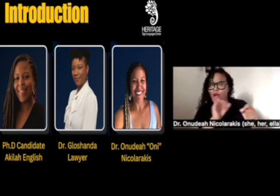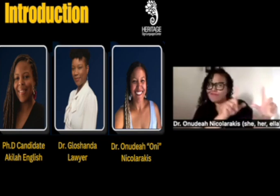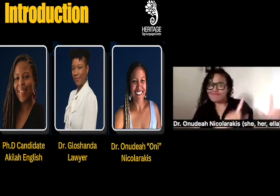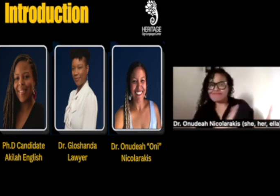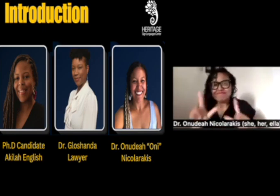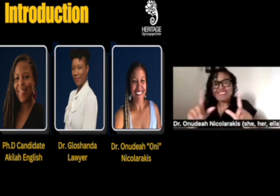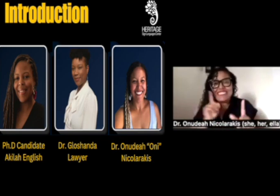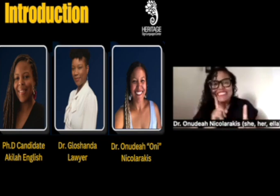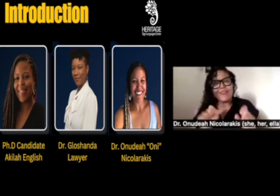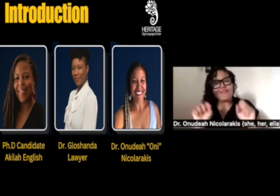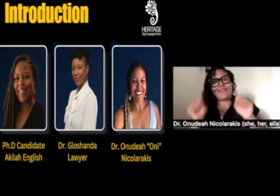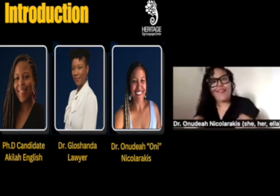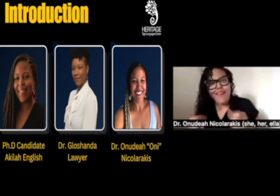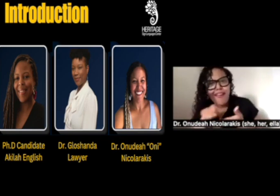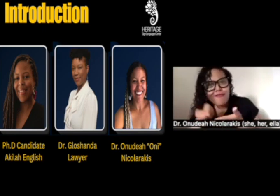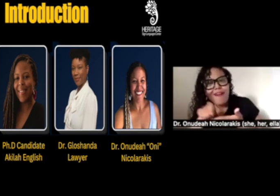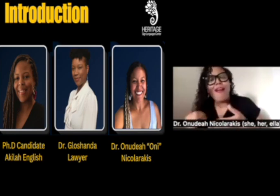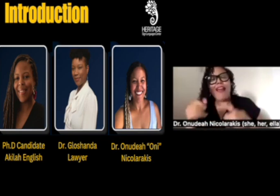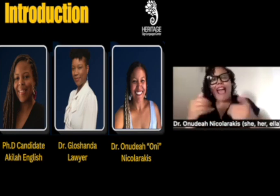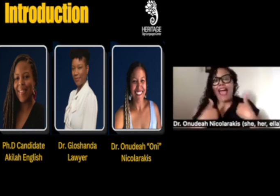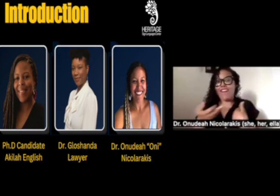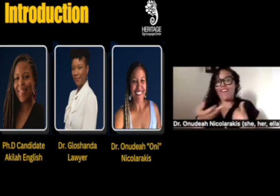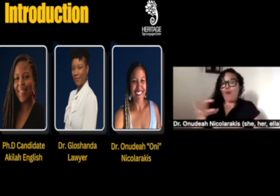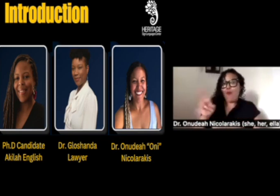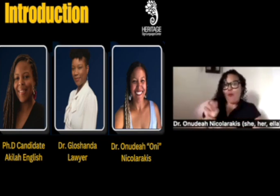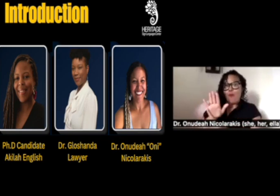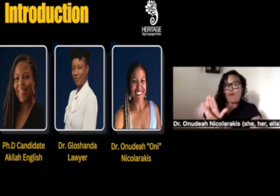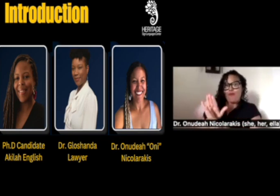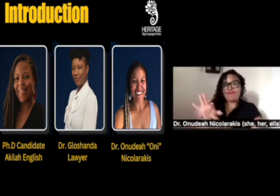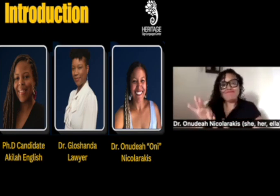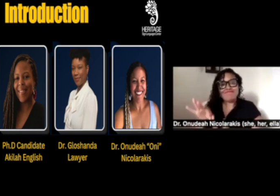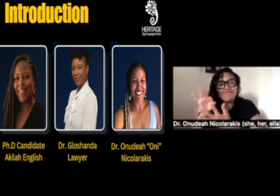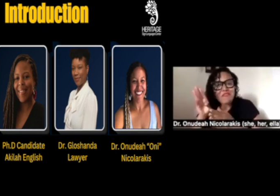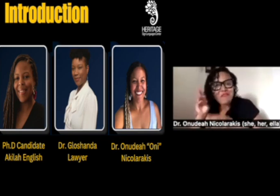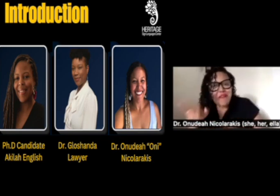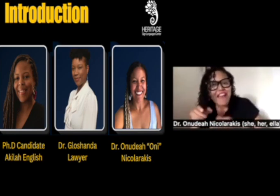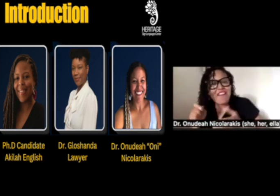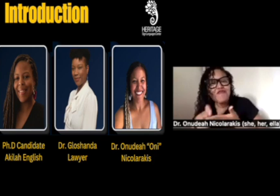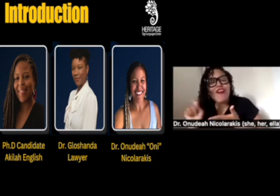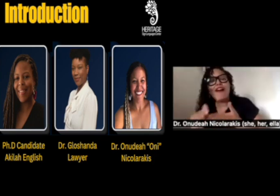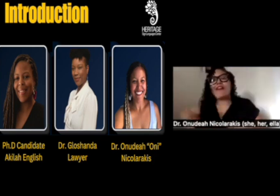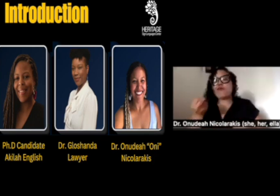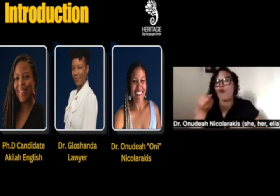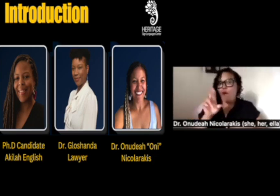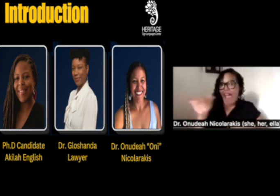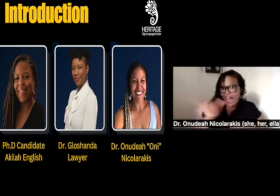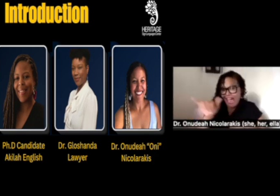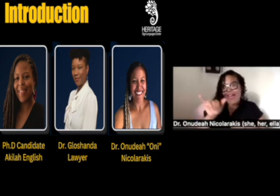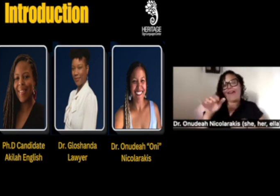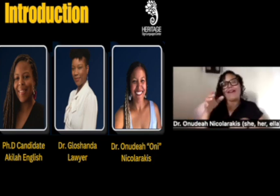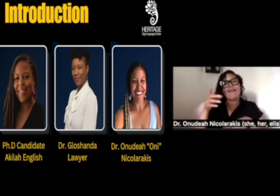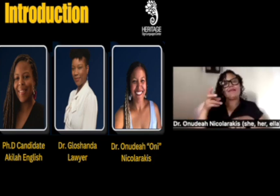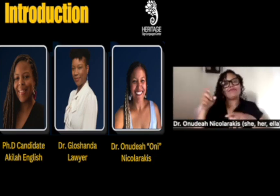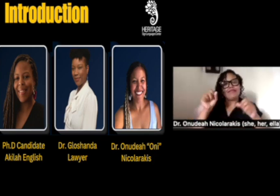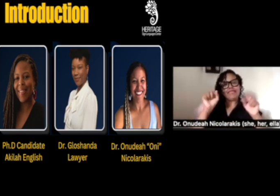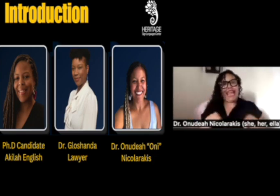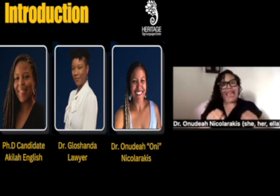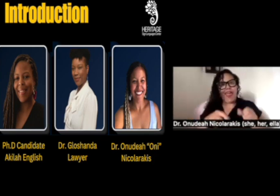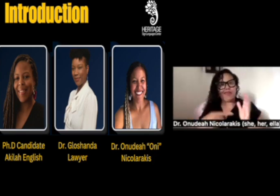with writing. And mine is really talking about how deaf people can write, but they have their own way of writing